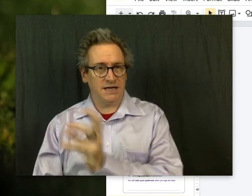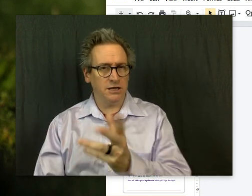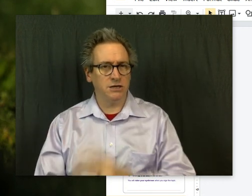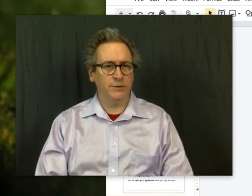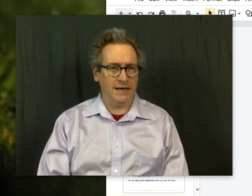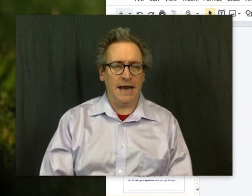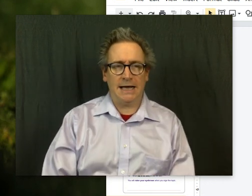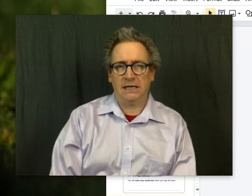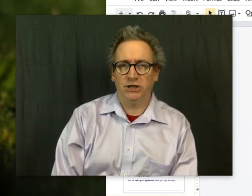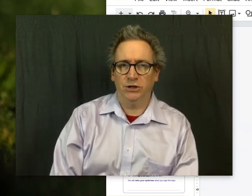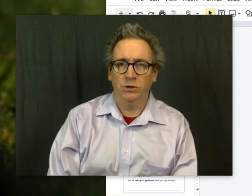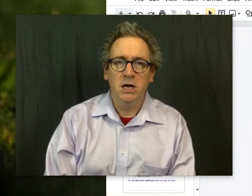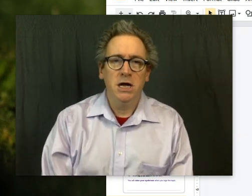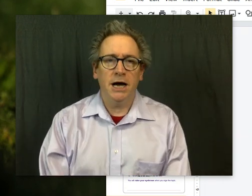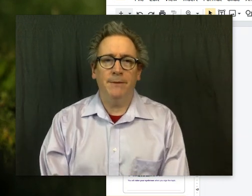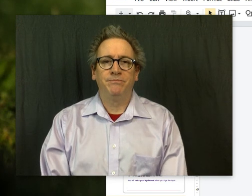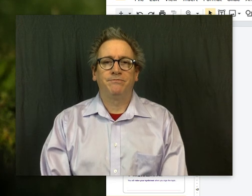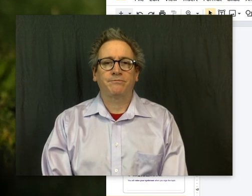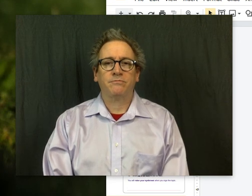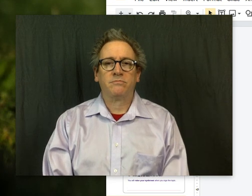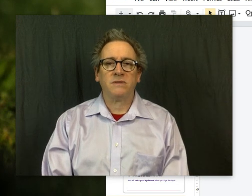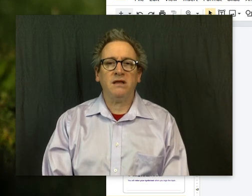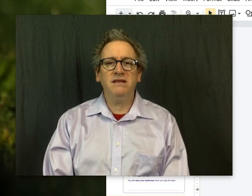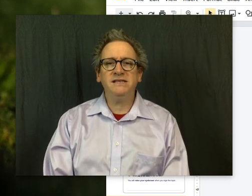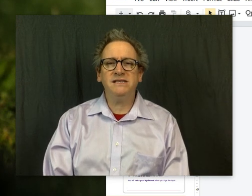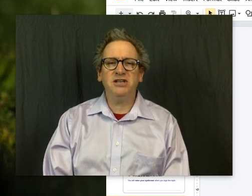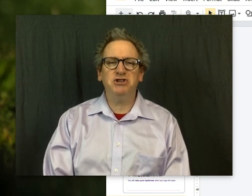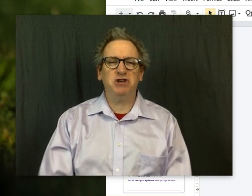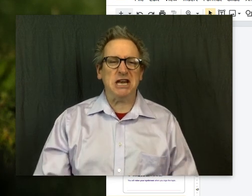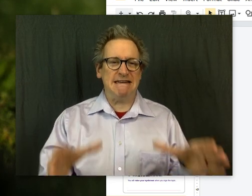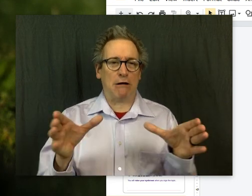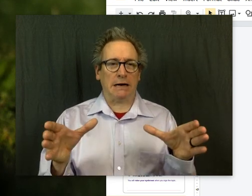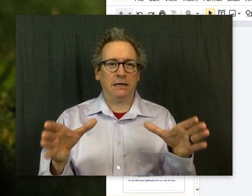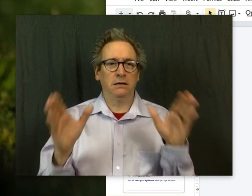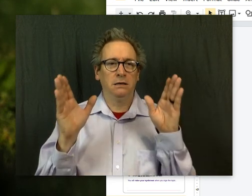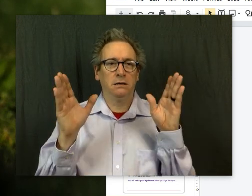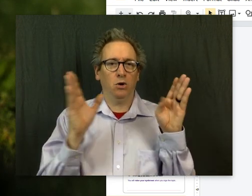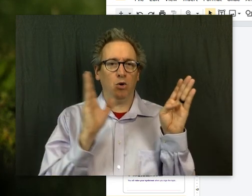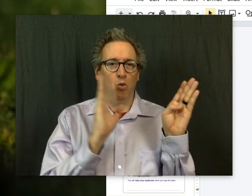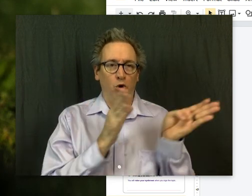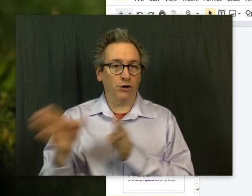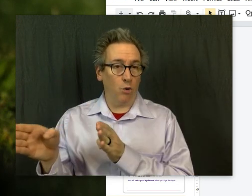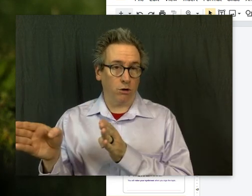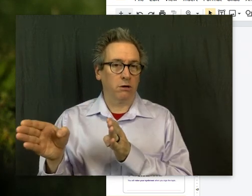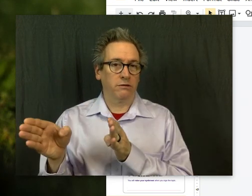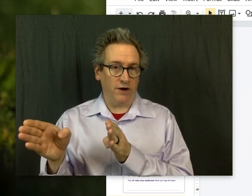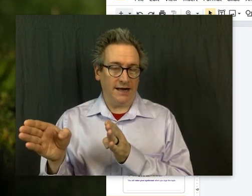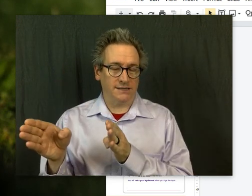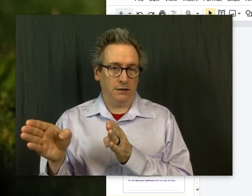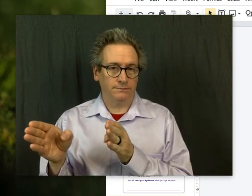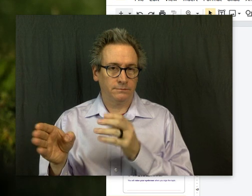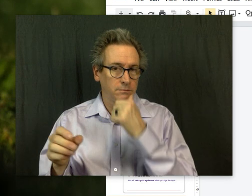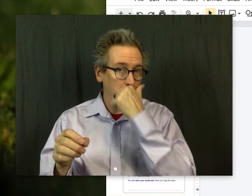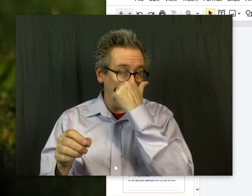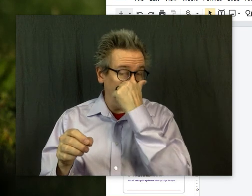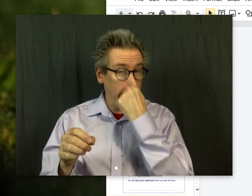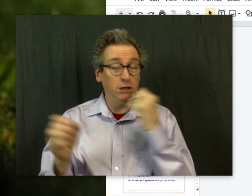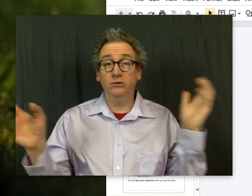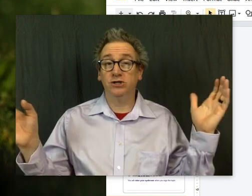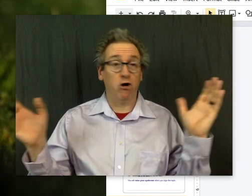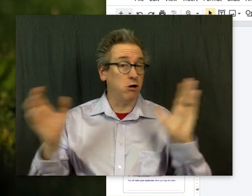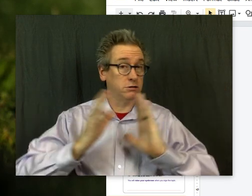I tend to do it in ASL2. This is the generic word order for ASL, and